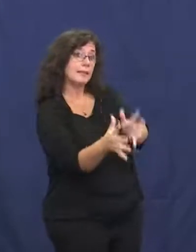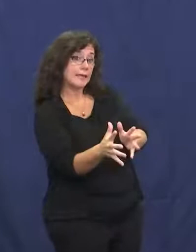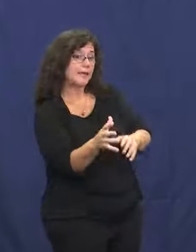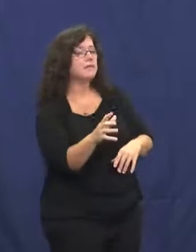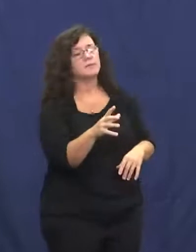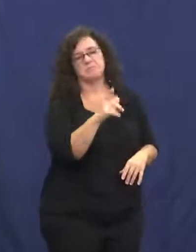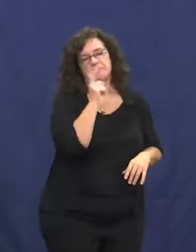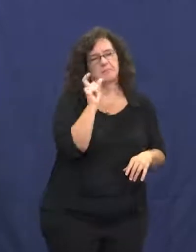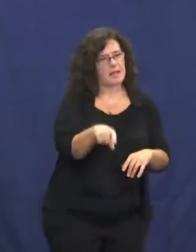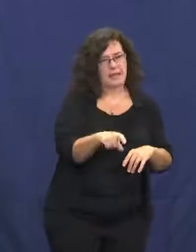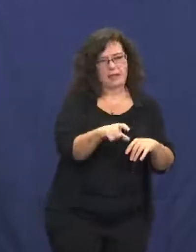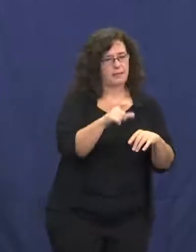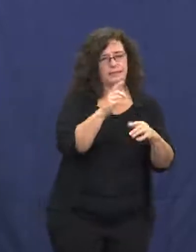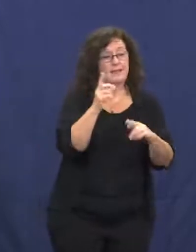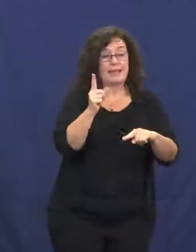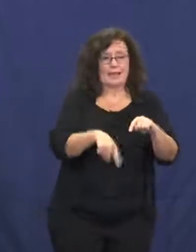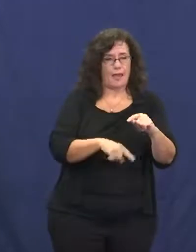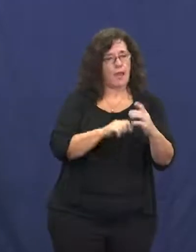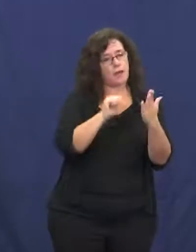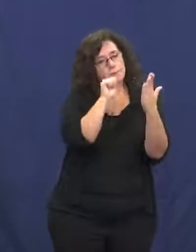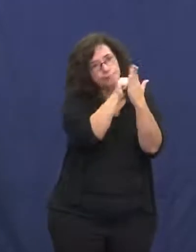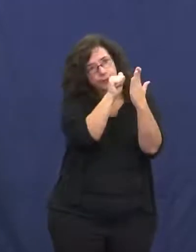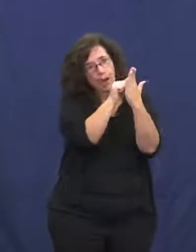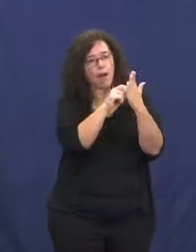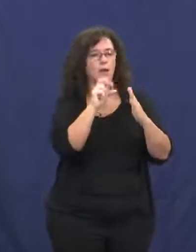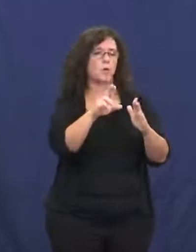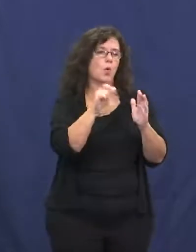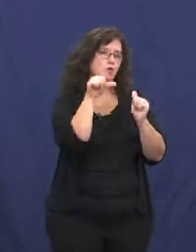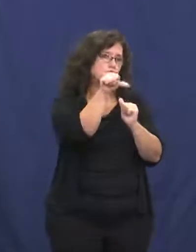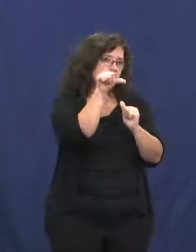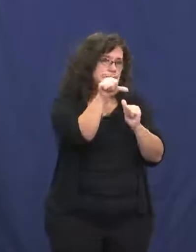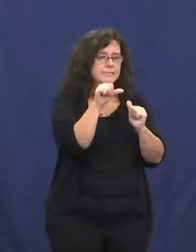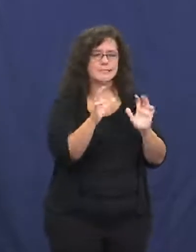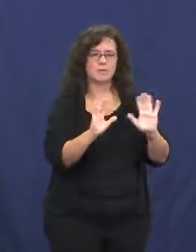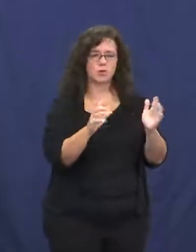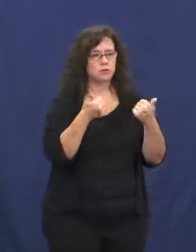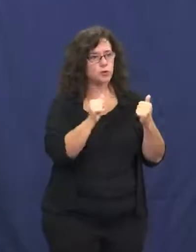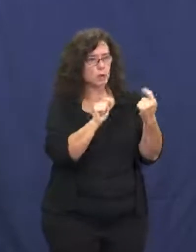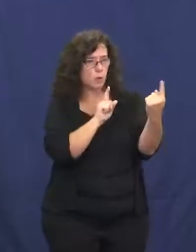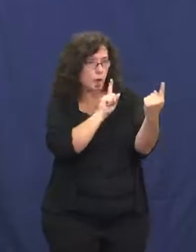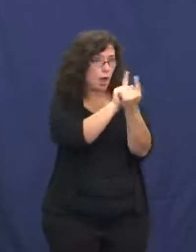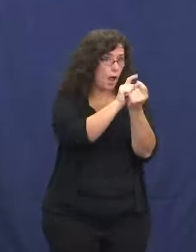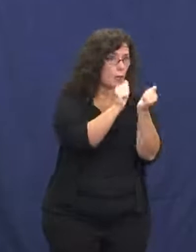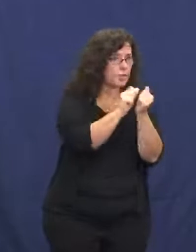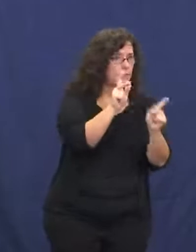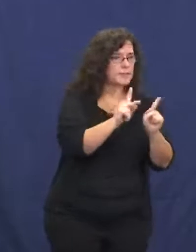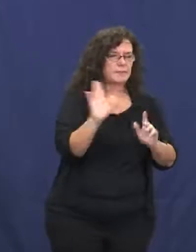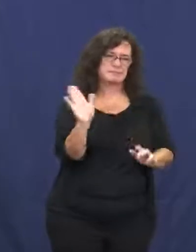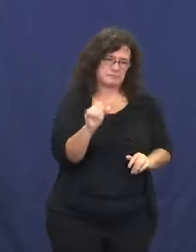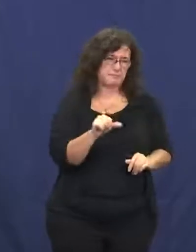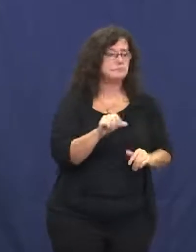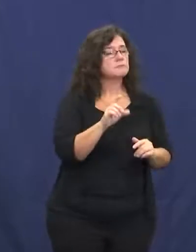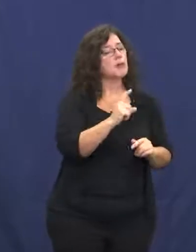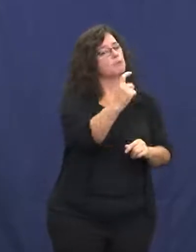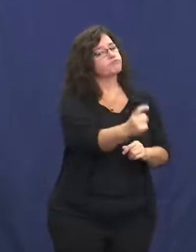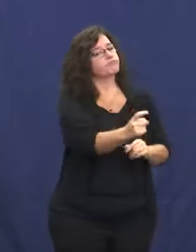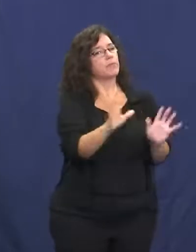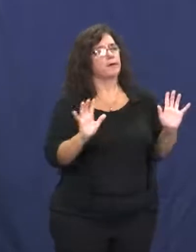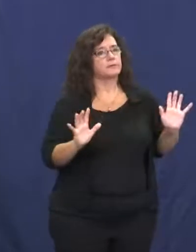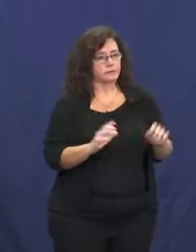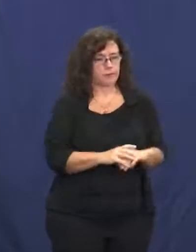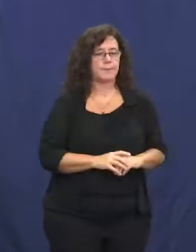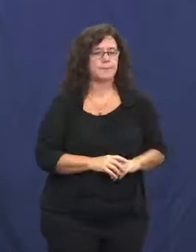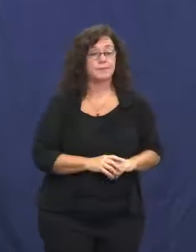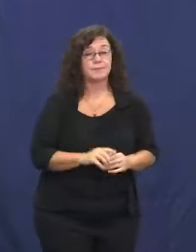and engage the residents in any way. So you can see there's a lot of updates happening on a regular basis. We encourage you to stay